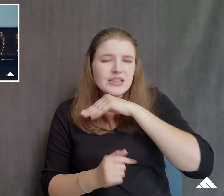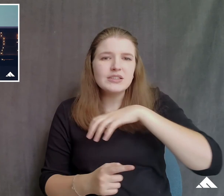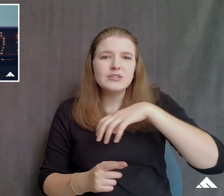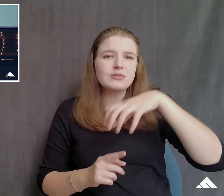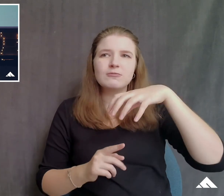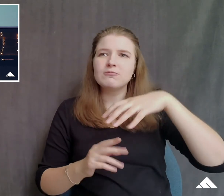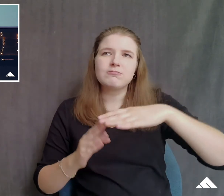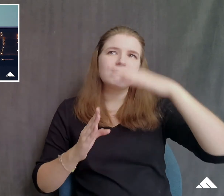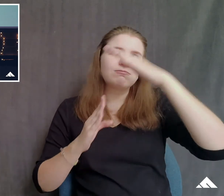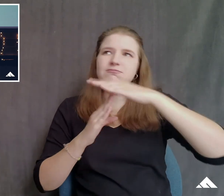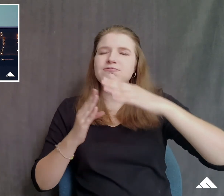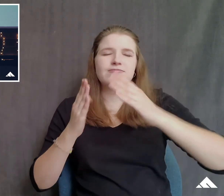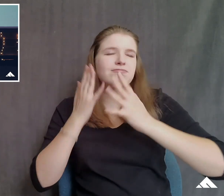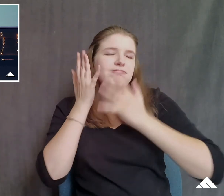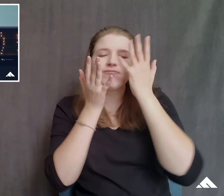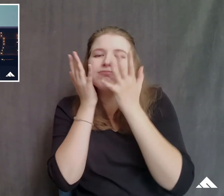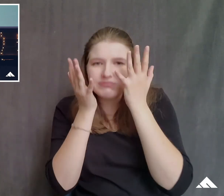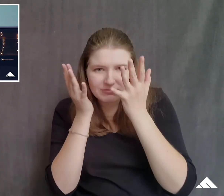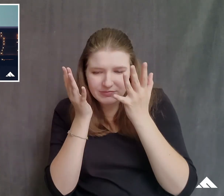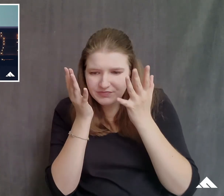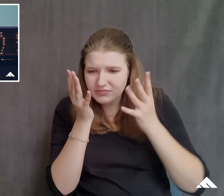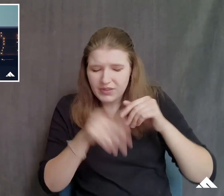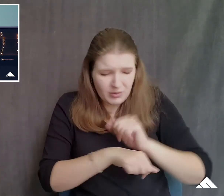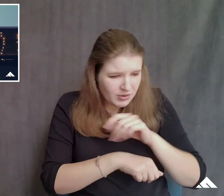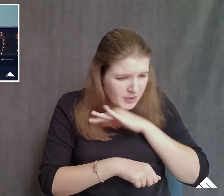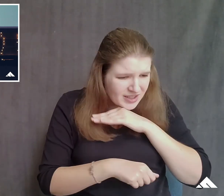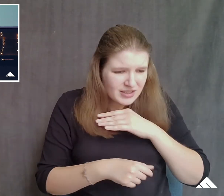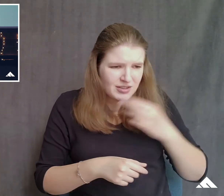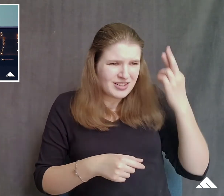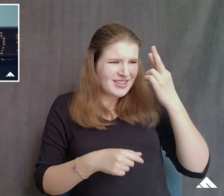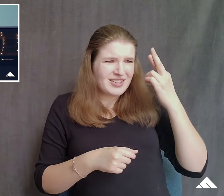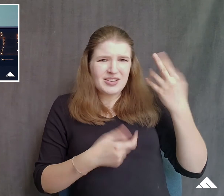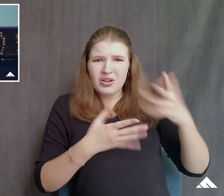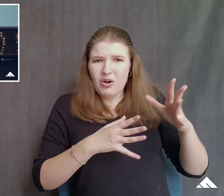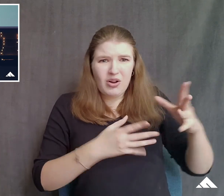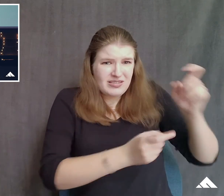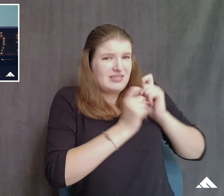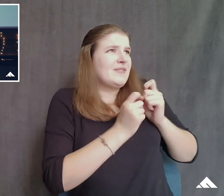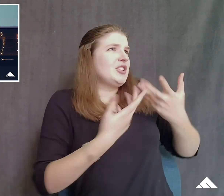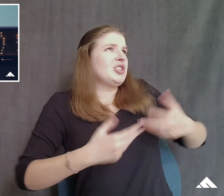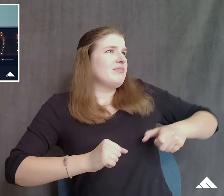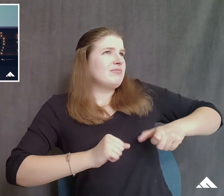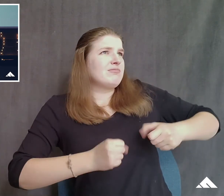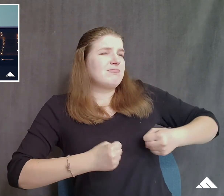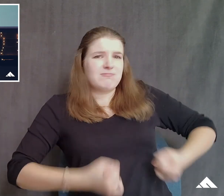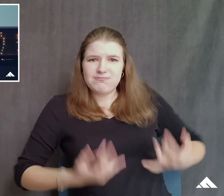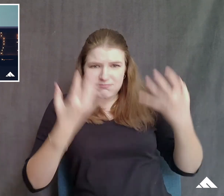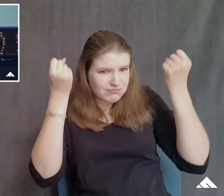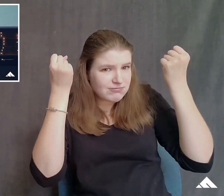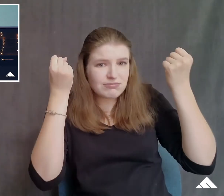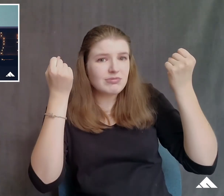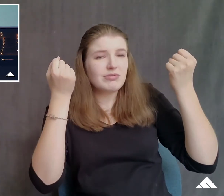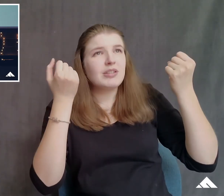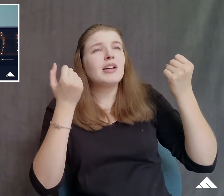Then he's lying in his pig pen, and he realizes he's thrown everything away, all that he's given up. He comes to his senses, and he says, "I'm going to go back to my dad." But he doesn't think for a